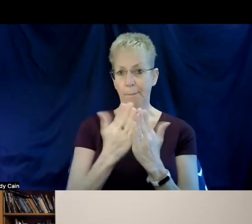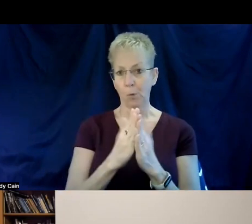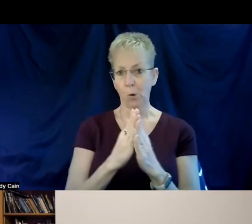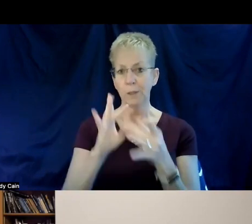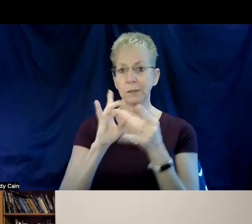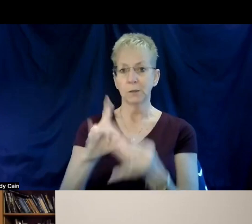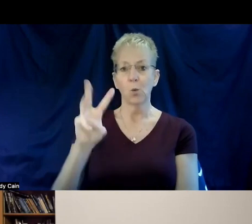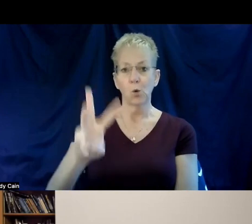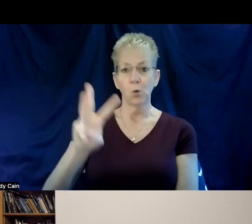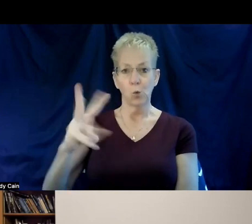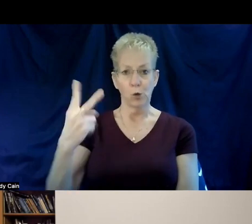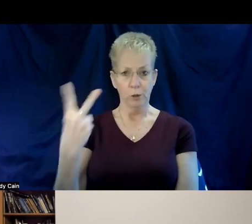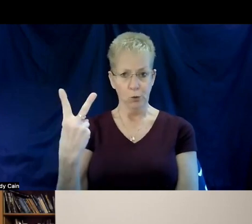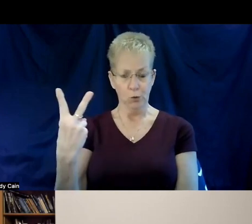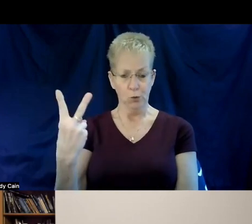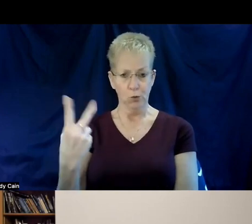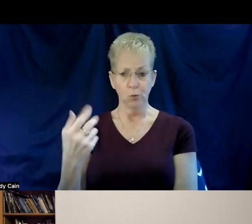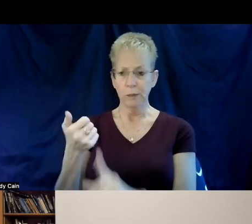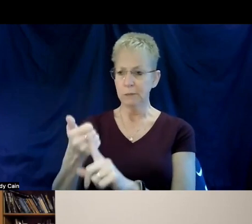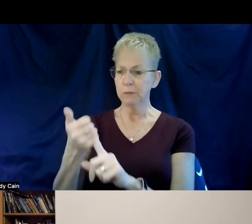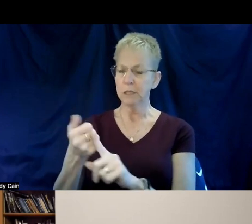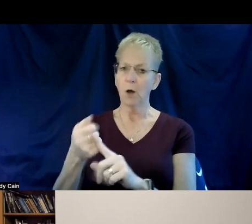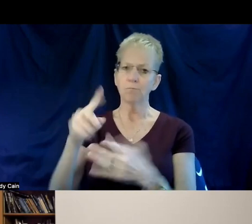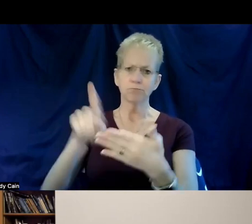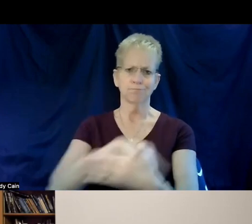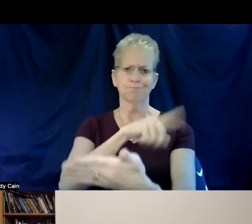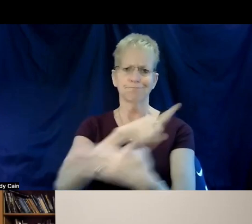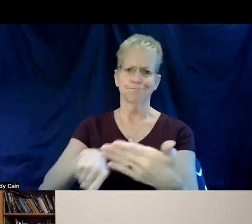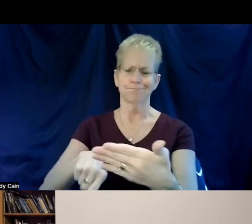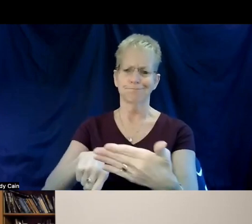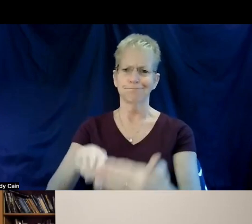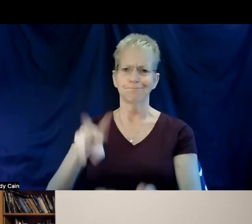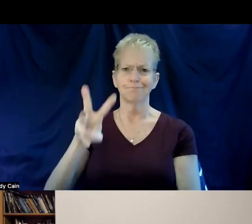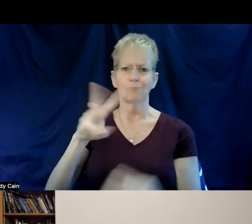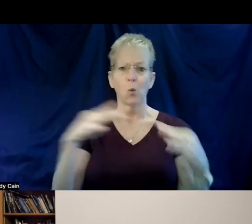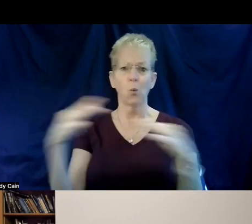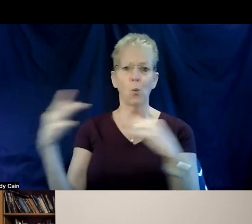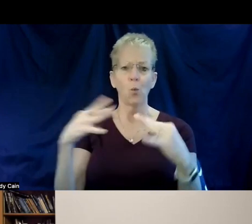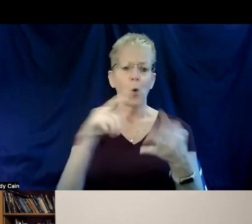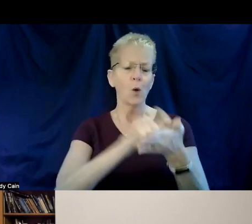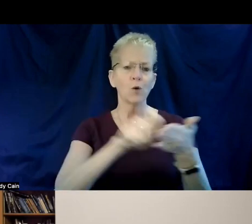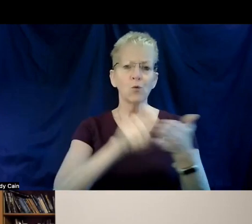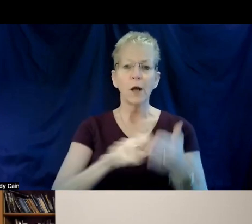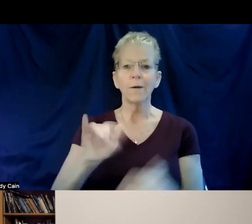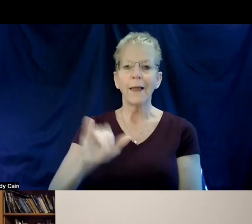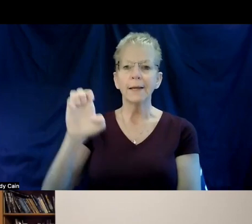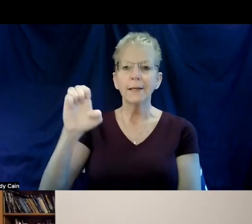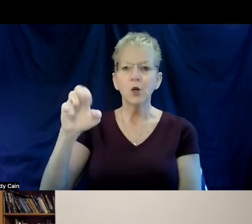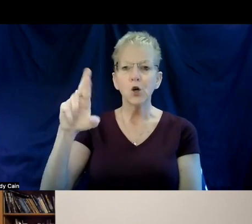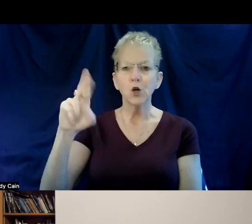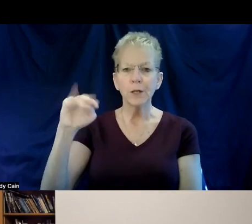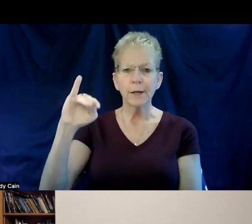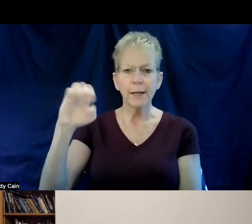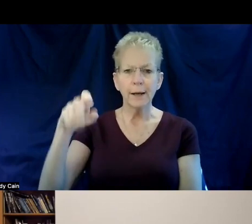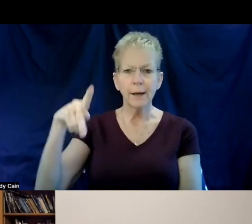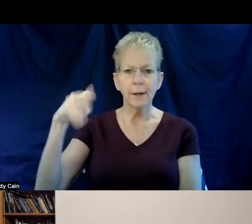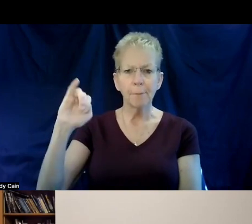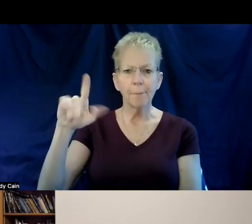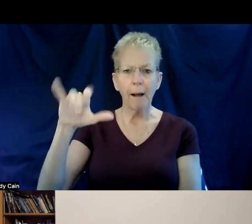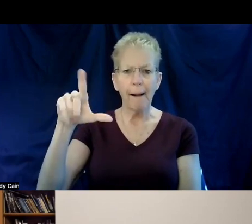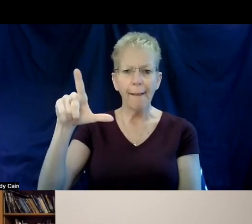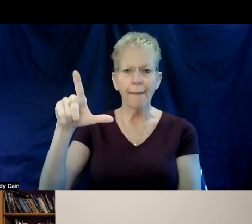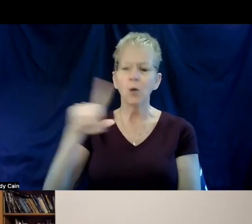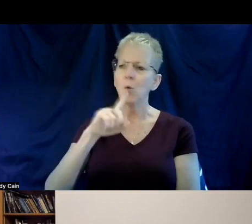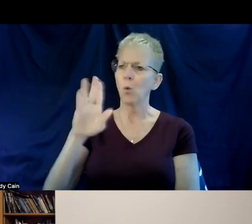and was very critical of even war correspondents like Ernie Pyle for romanticizing